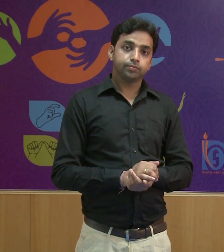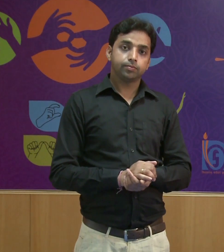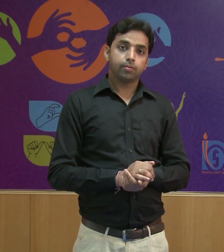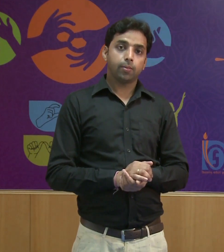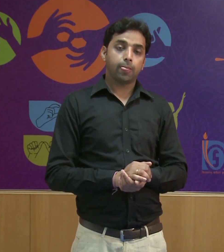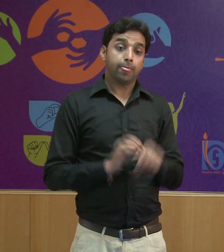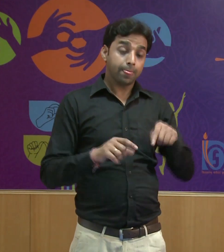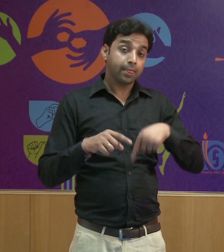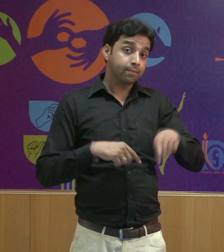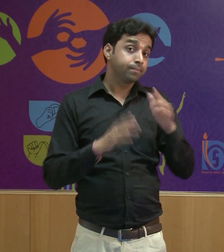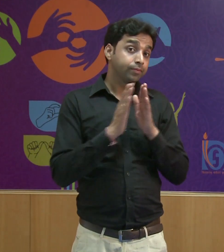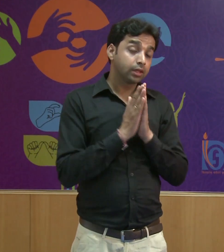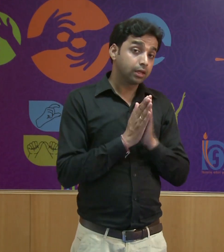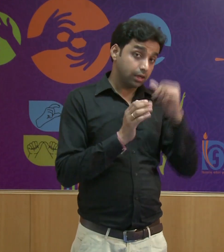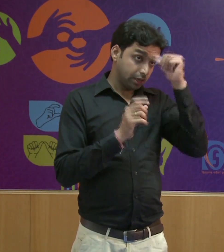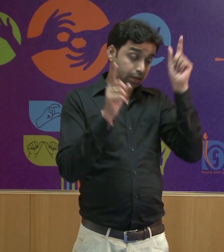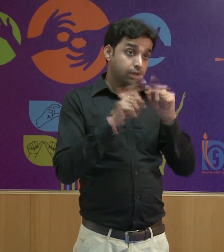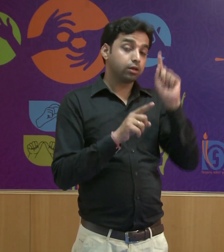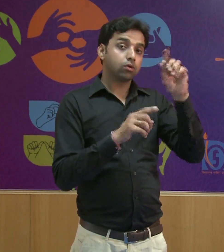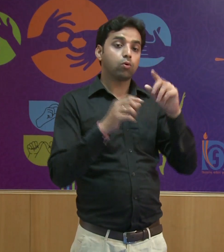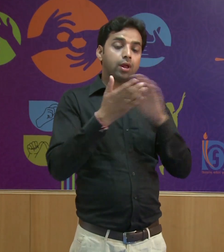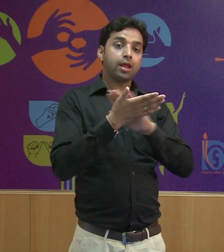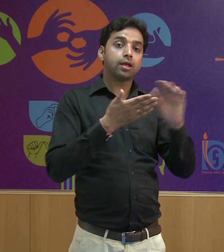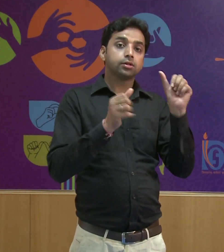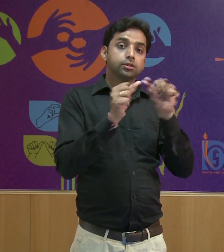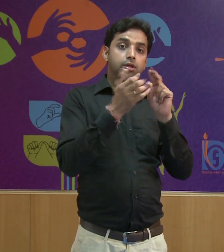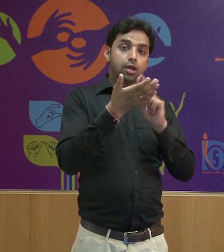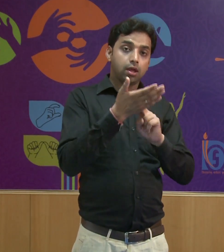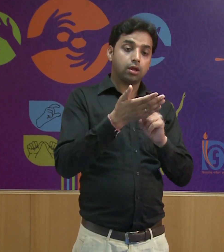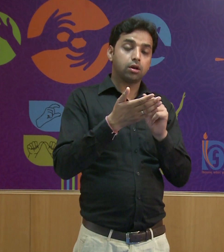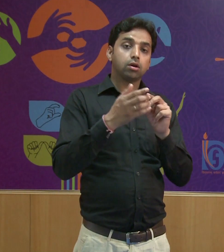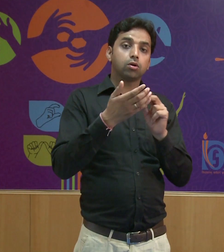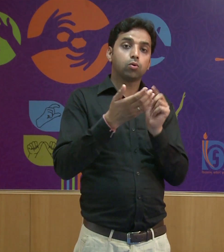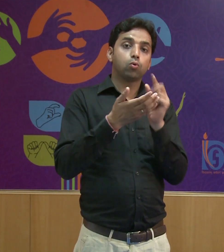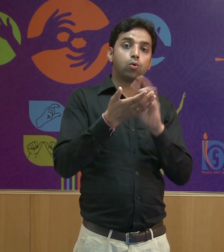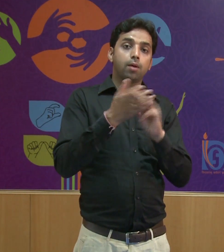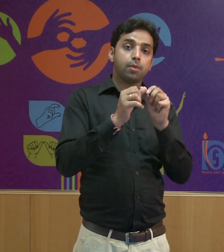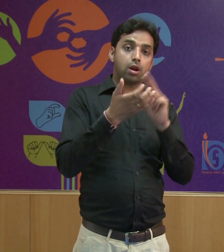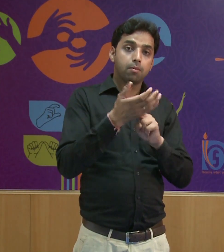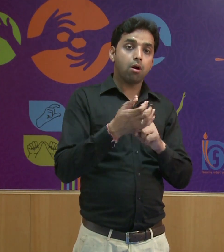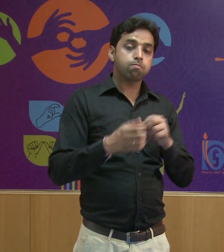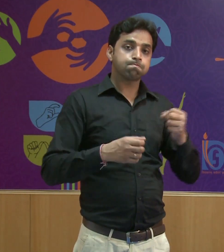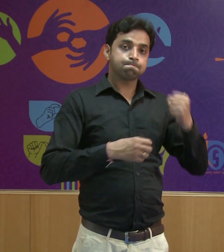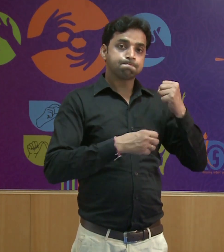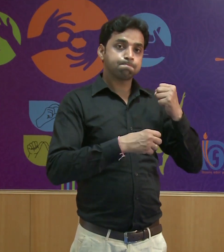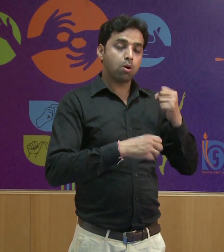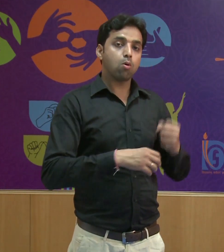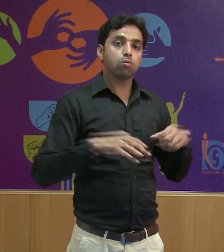Indian gods Hanuman and Garuda